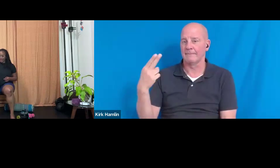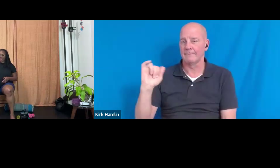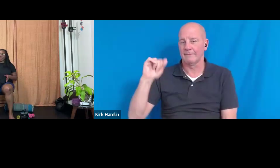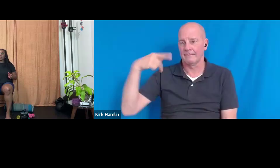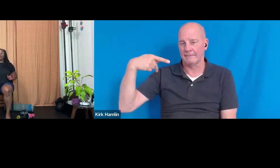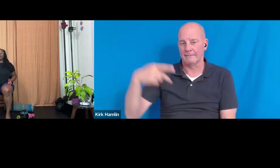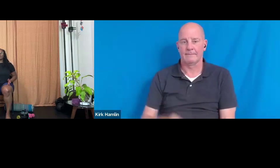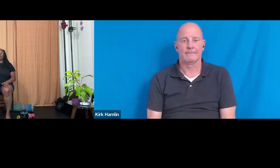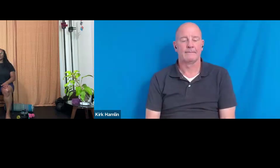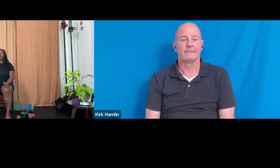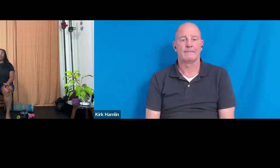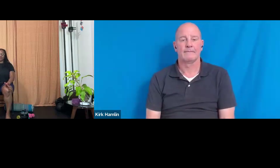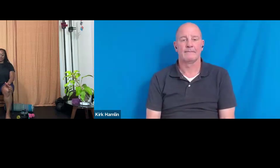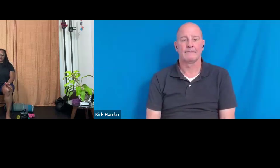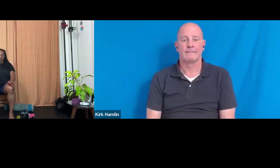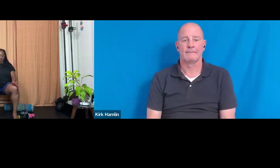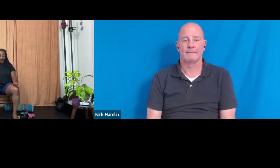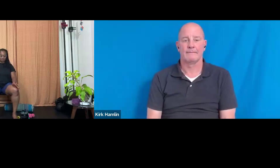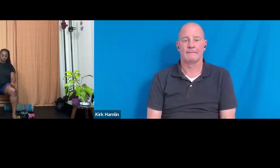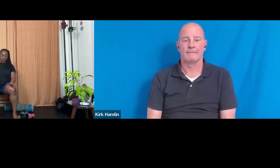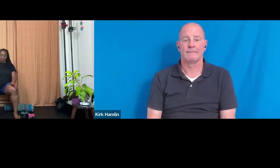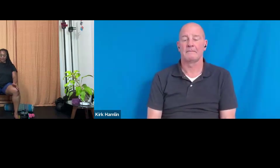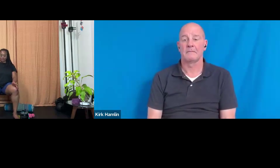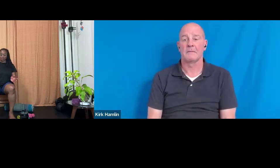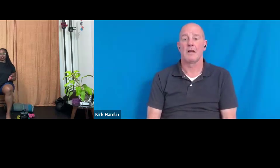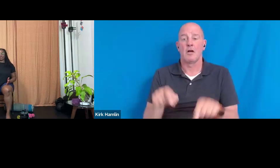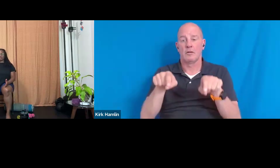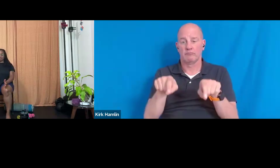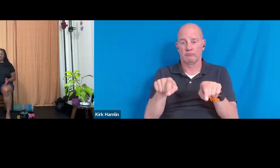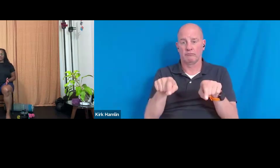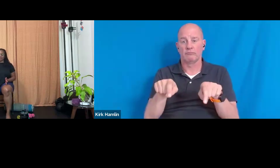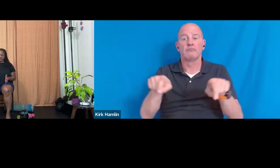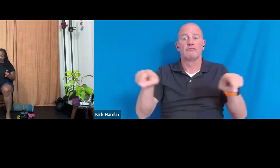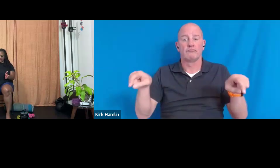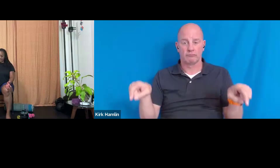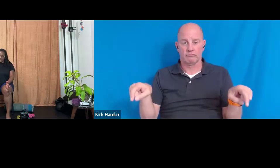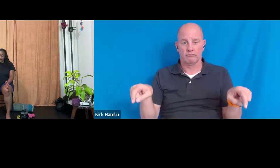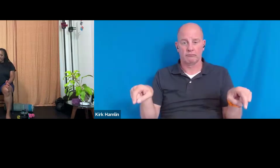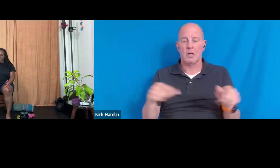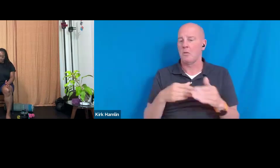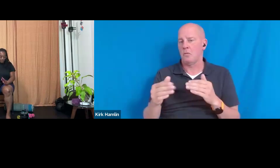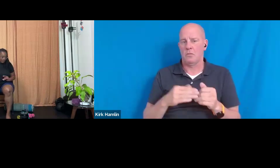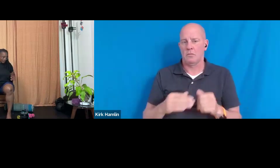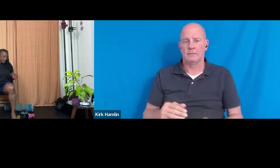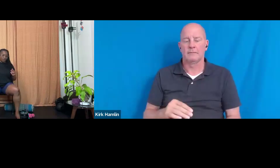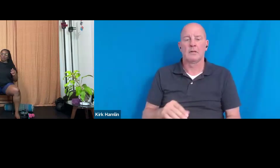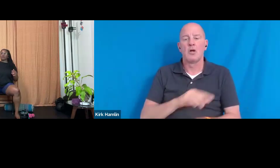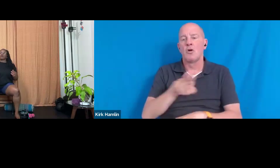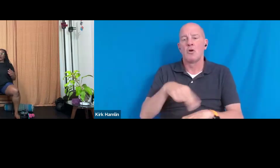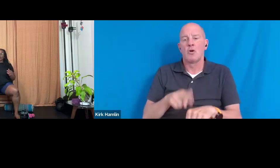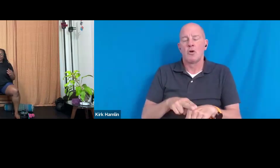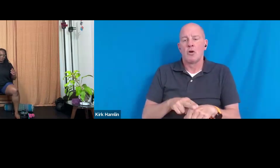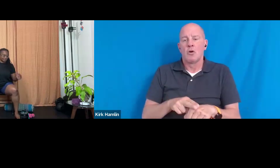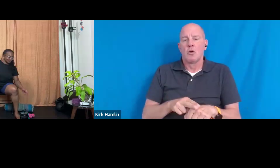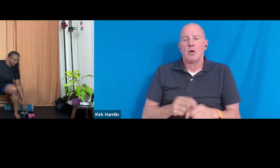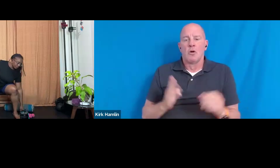can stay hip width or go out, or this is shoulder hip, whatever this is, natural width, or go